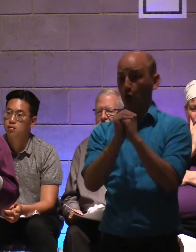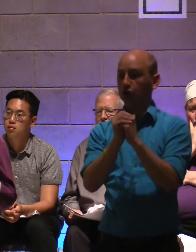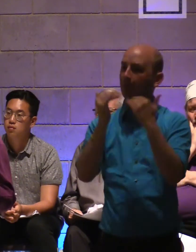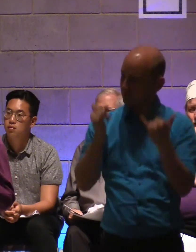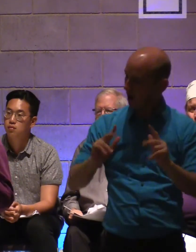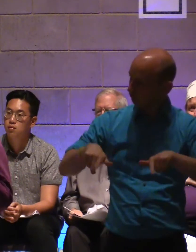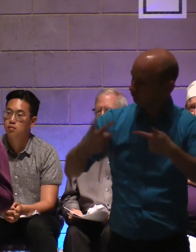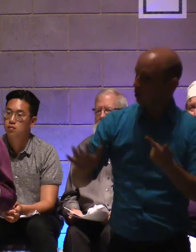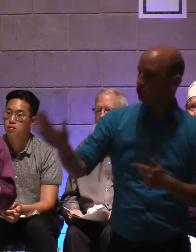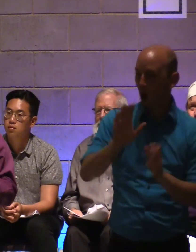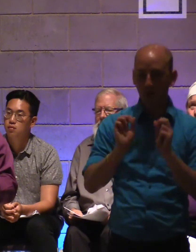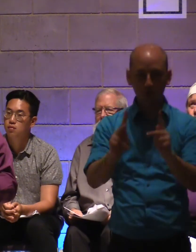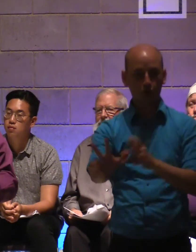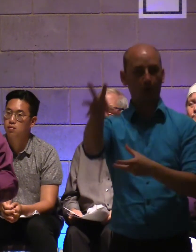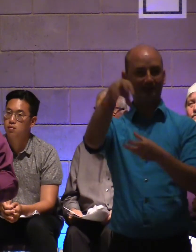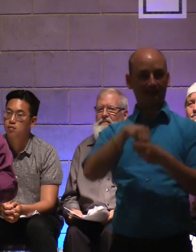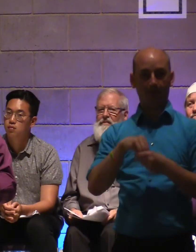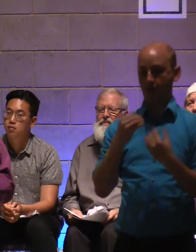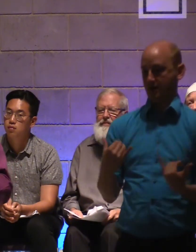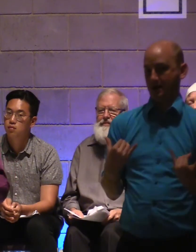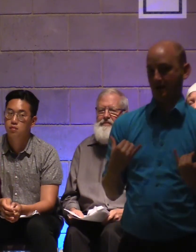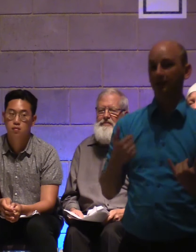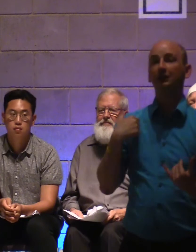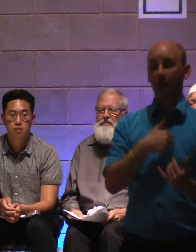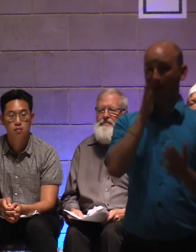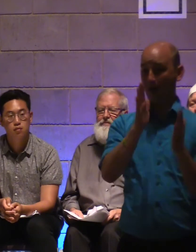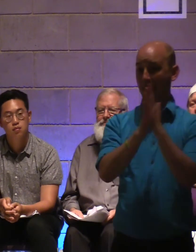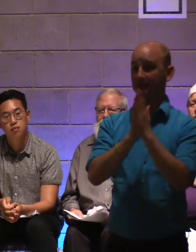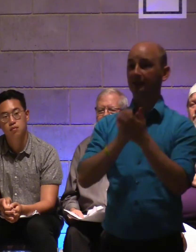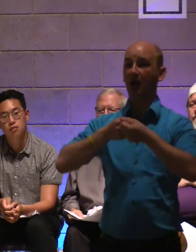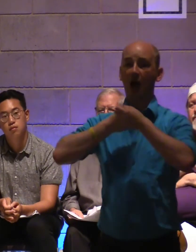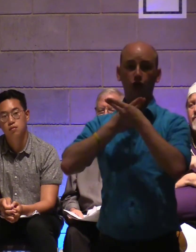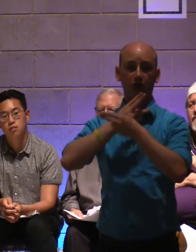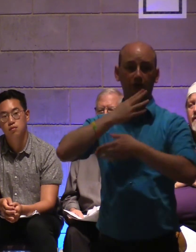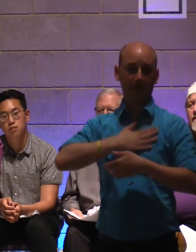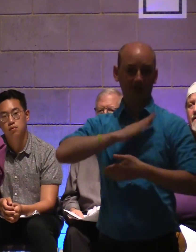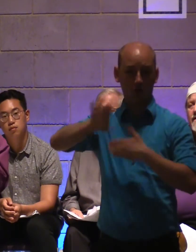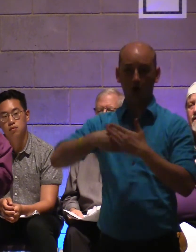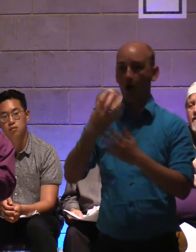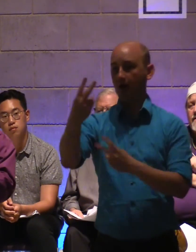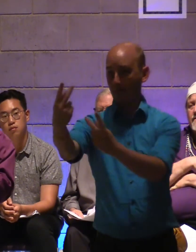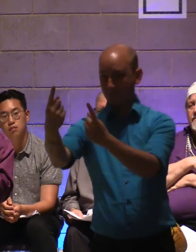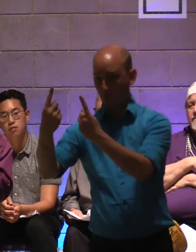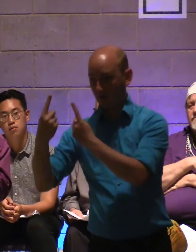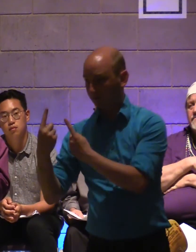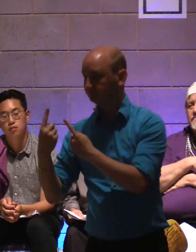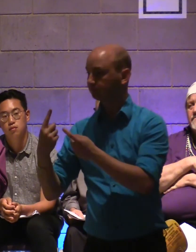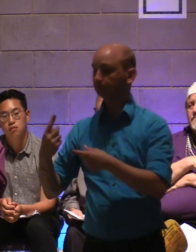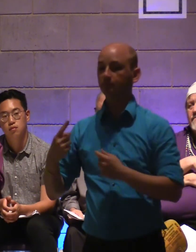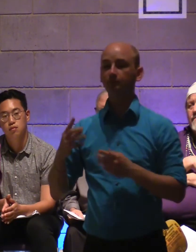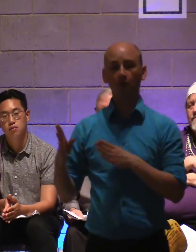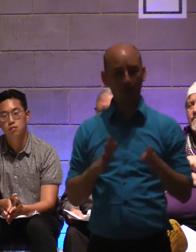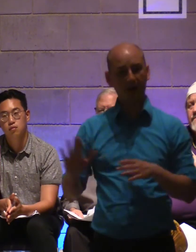have an opportunity to participate at this time. And so we're going to ask the ushers if they would come forth. If you prepare your offering,